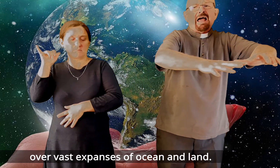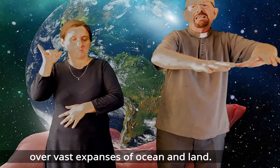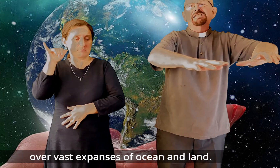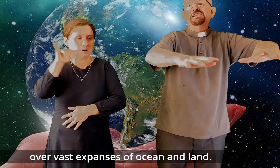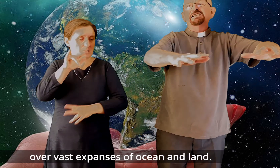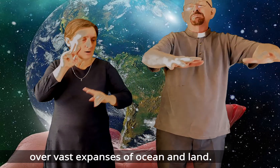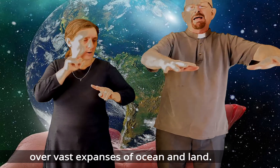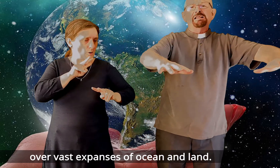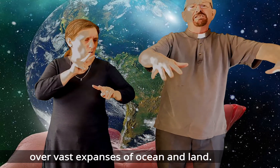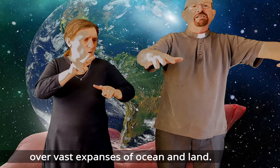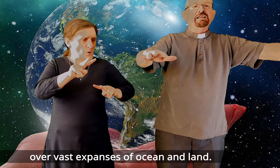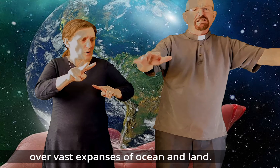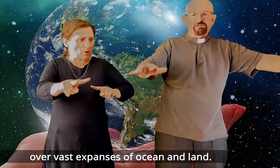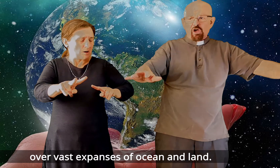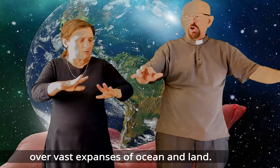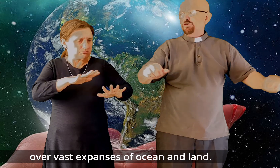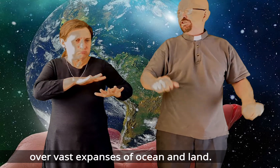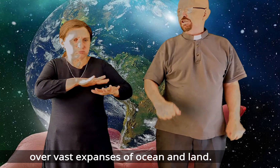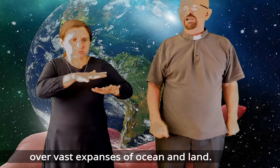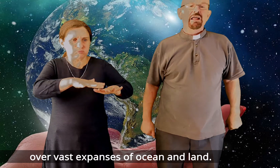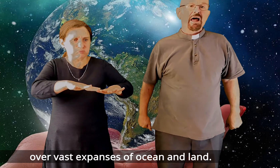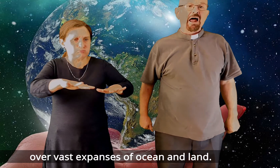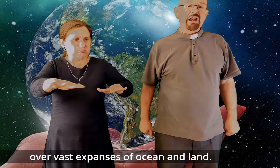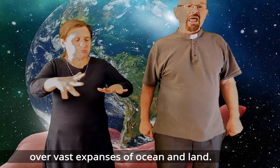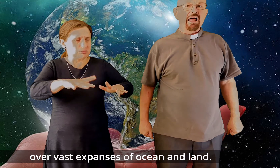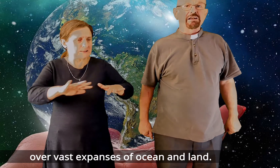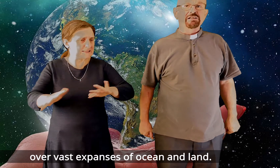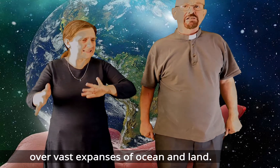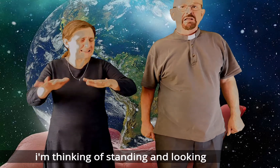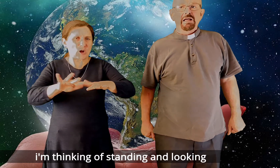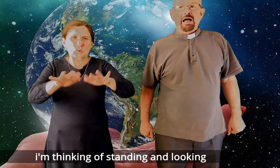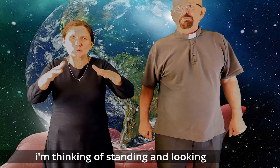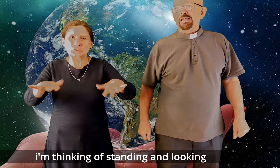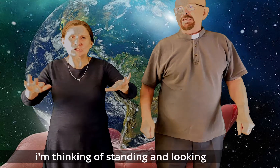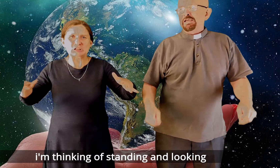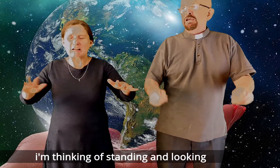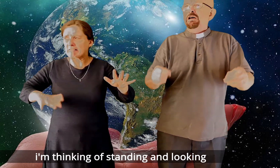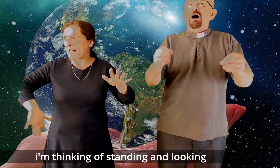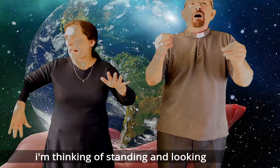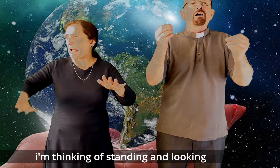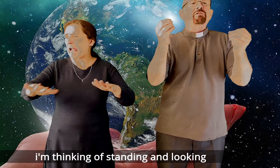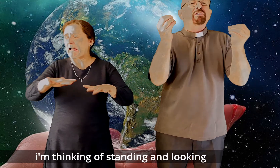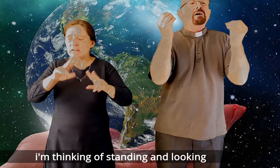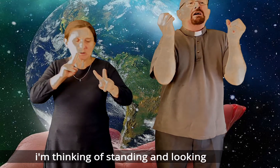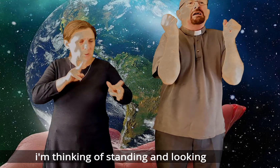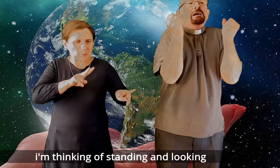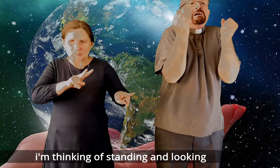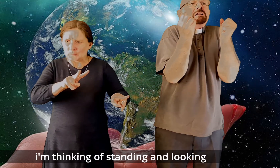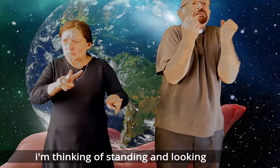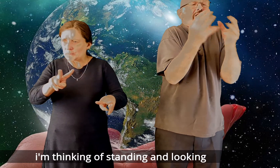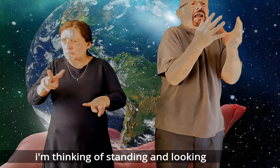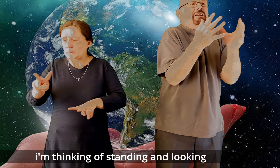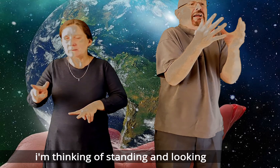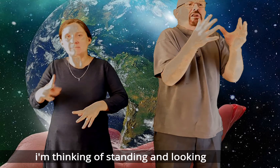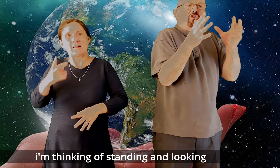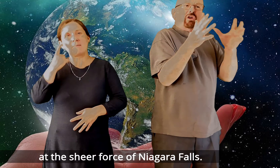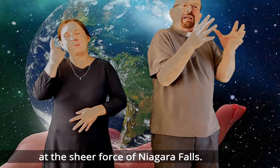vast expanses of ocean and land. I'm thinking of standing and looking at the